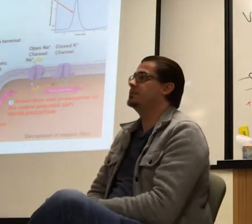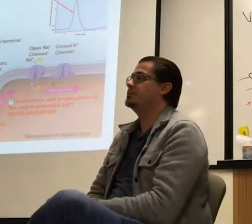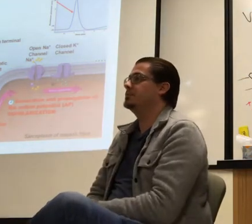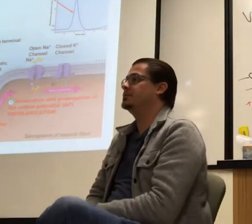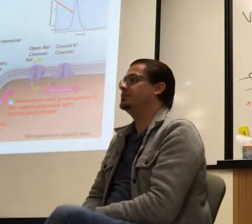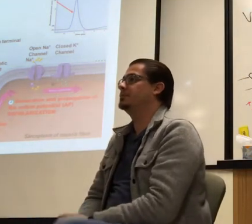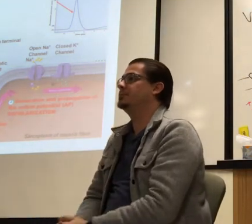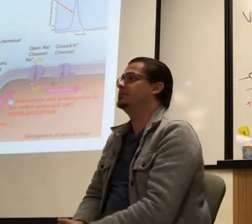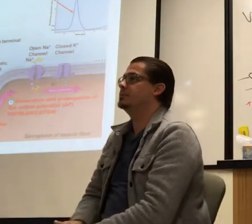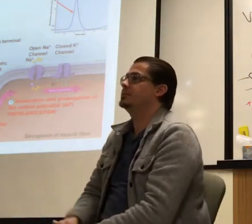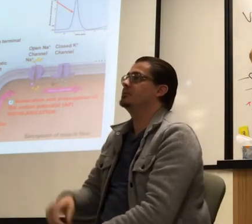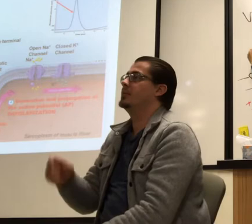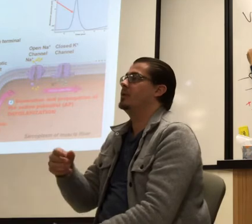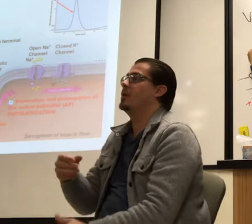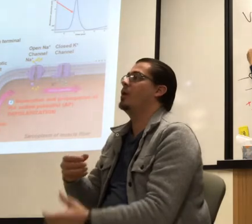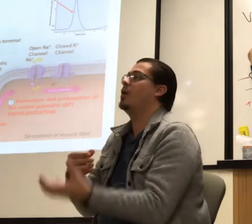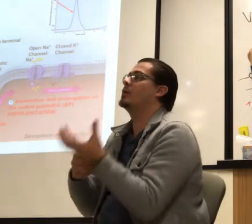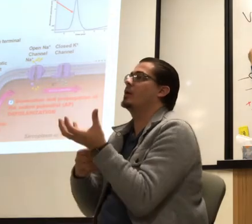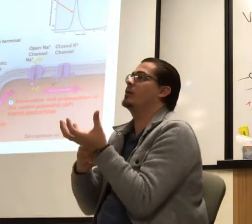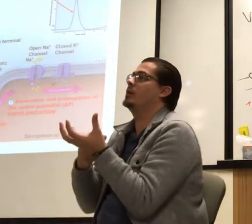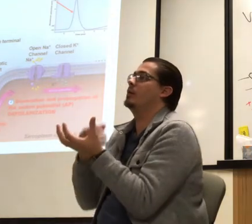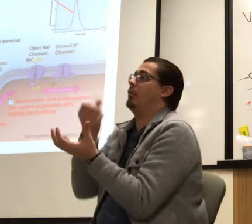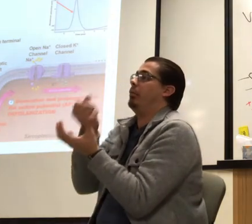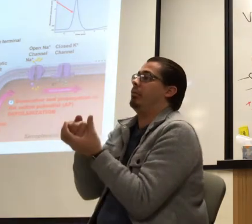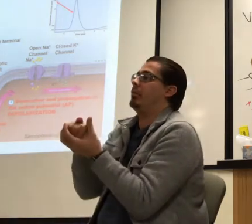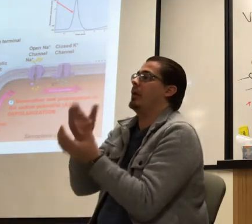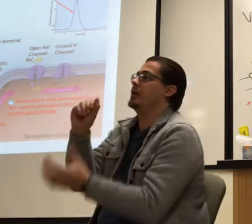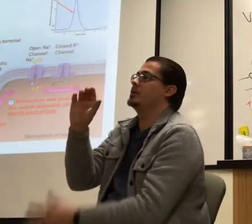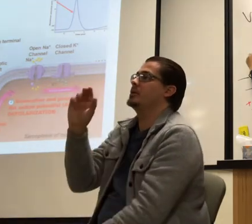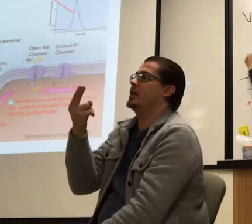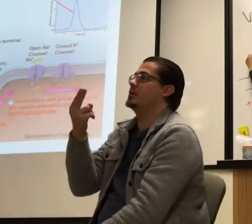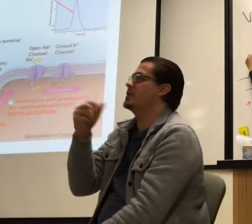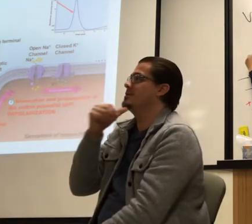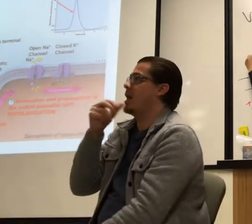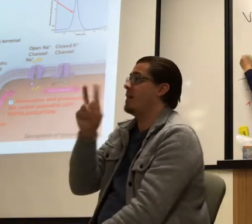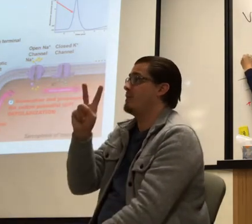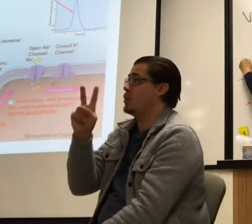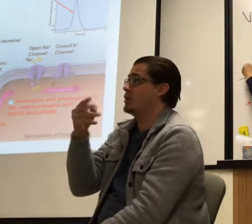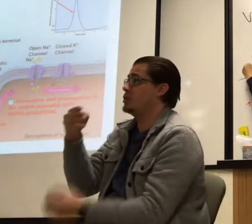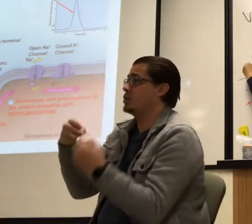When it binds ACH. We didn't call it voltage gated.